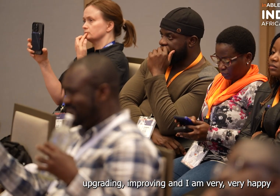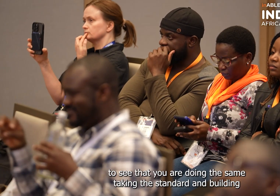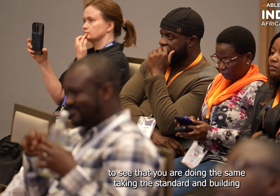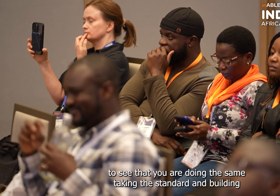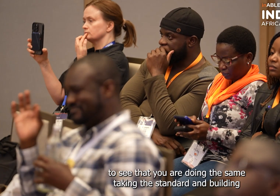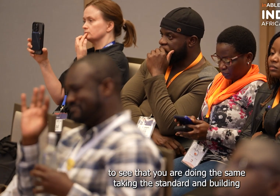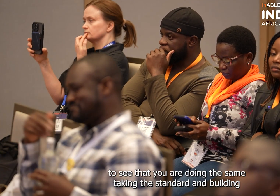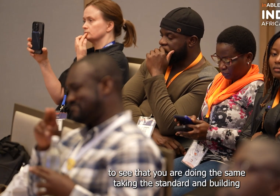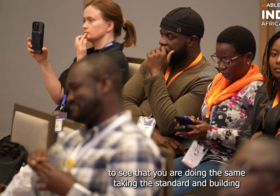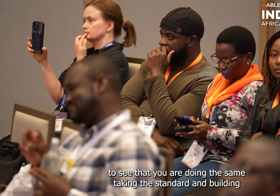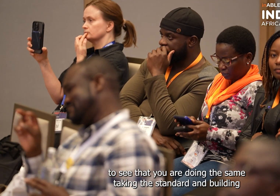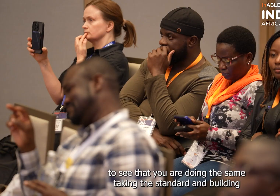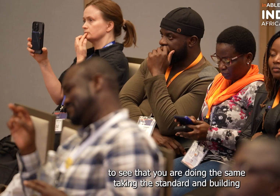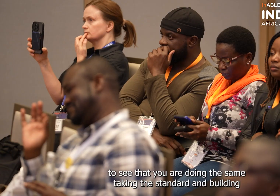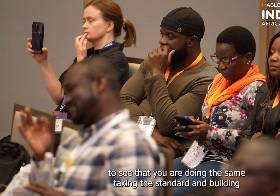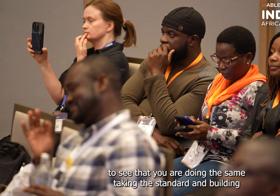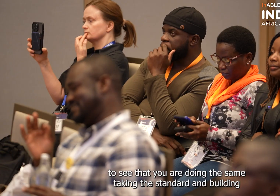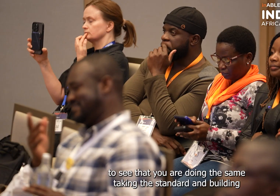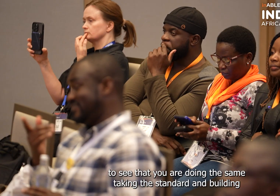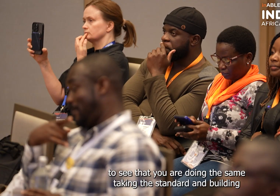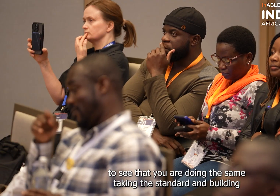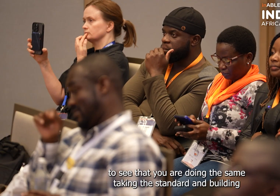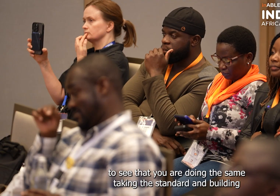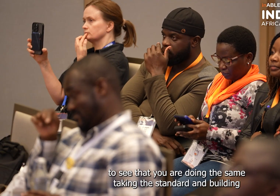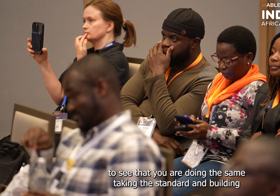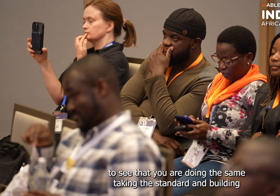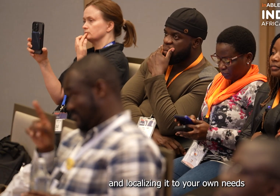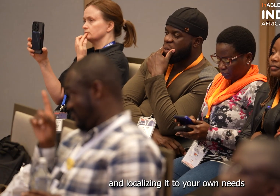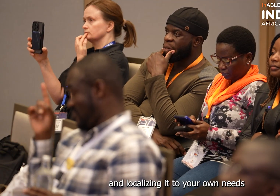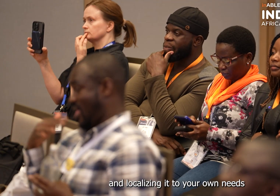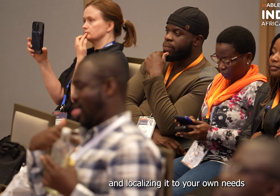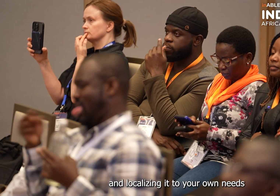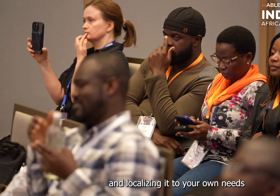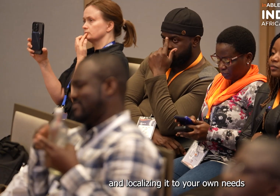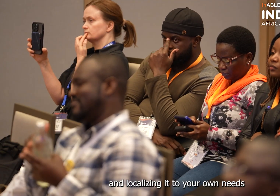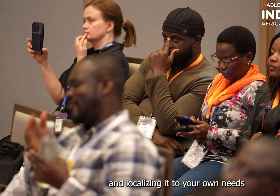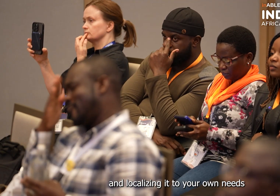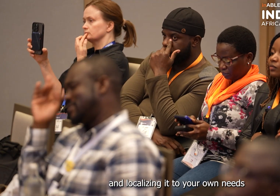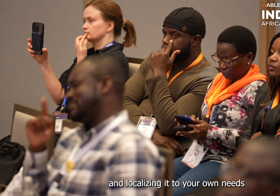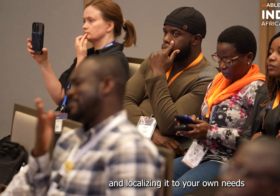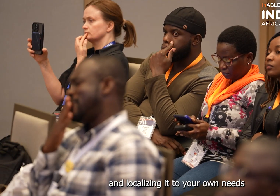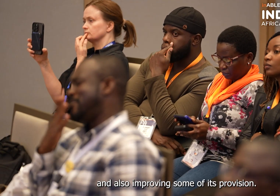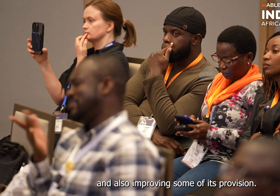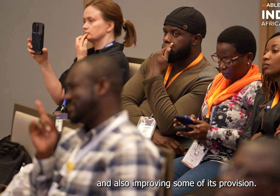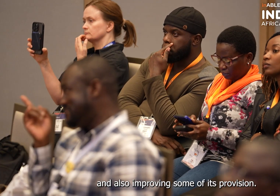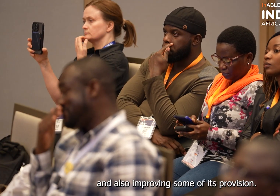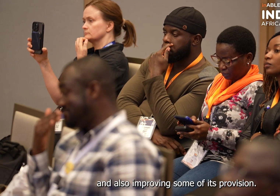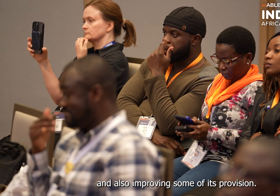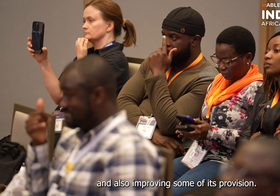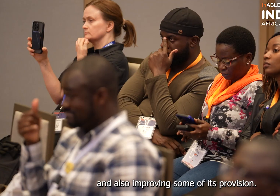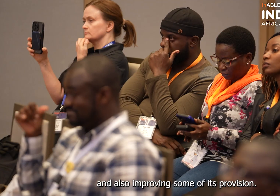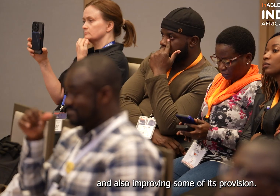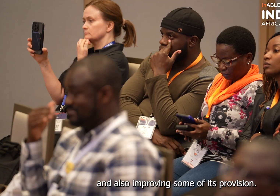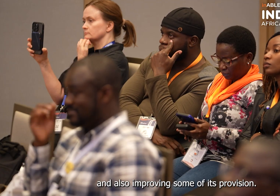very happy to see that you are doing the same. That you are taking the standard and building, localizing it to your own needs, and